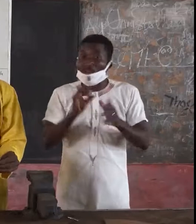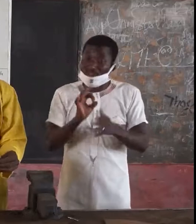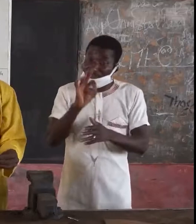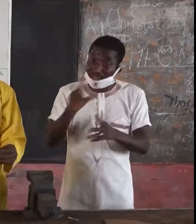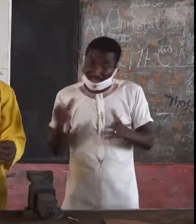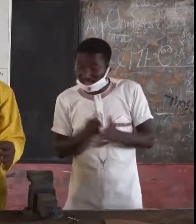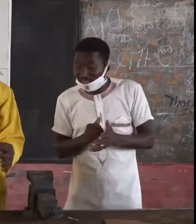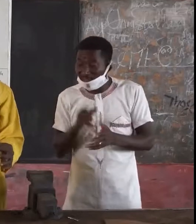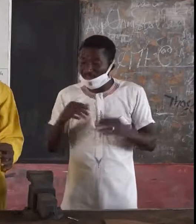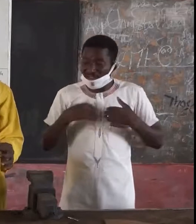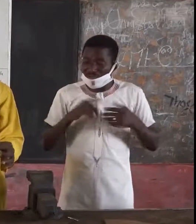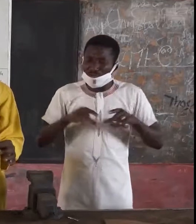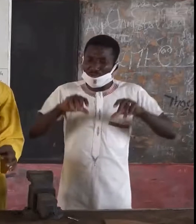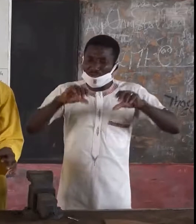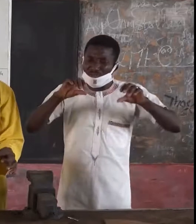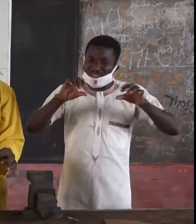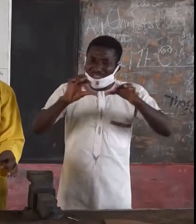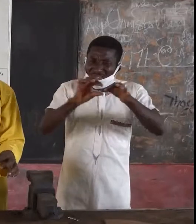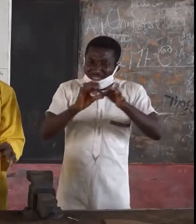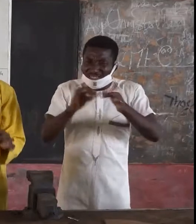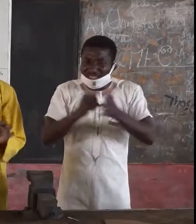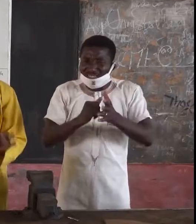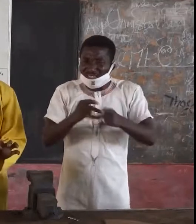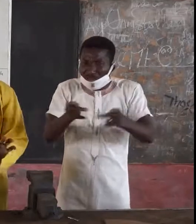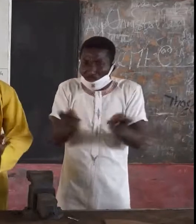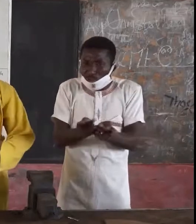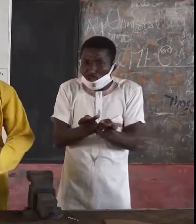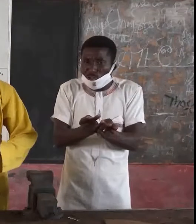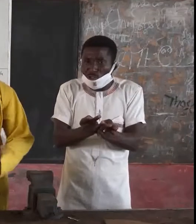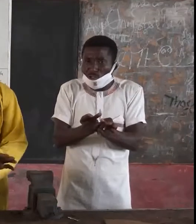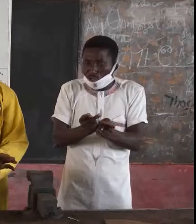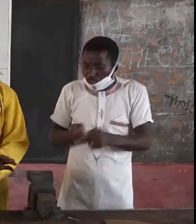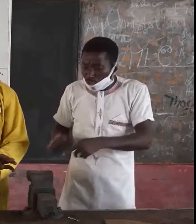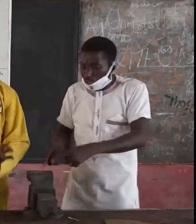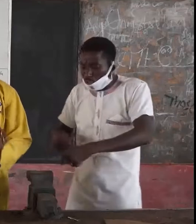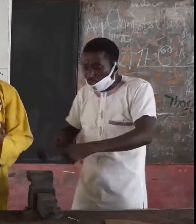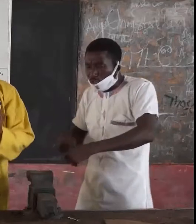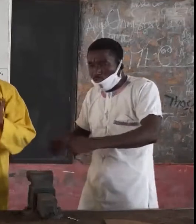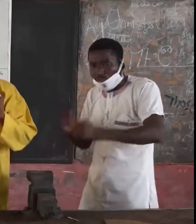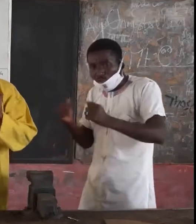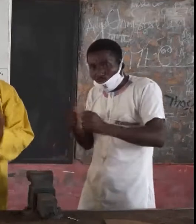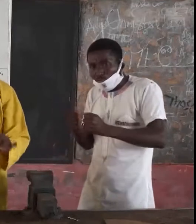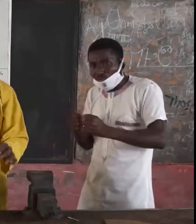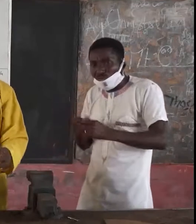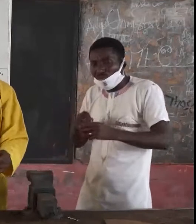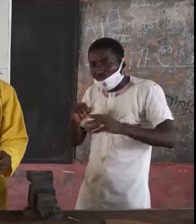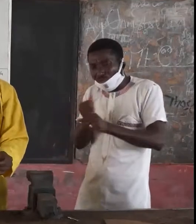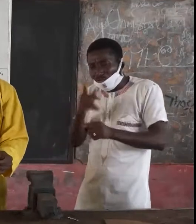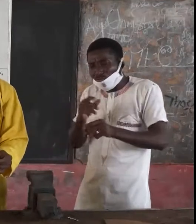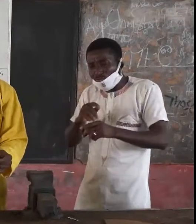this, you have to tie it at a position that will warrant you to file properly. And